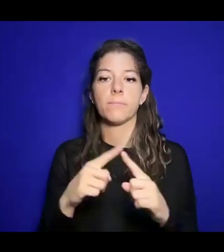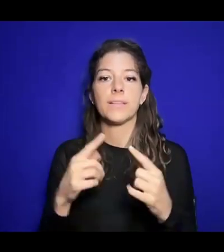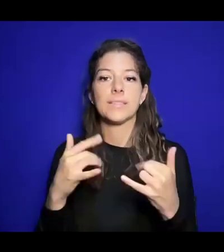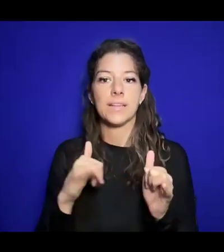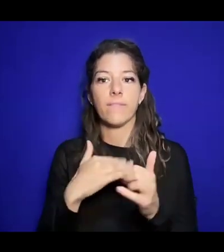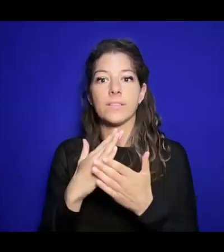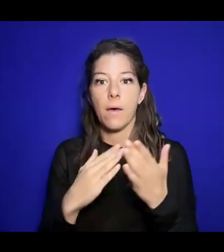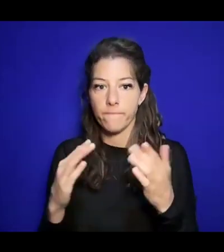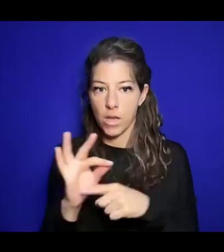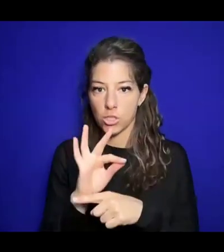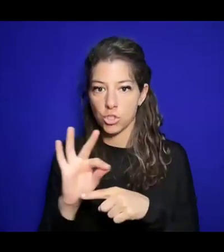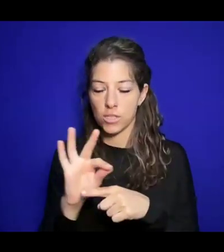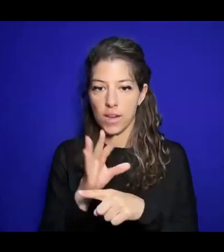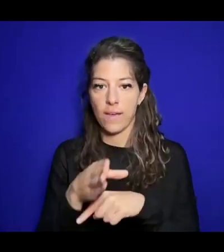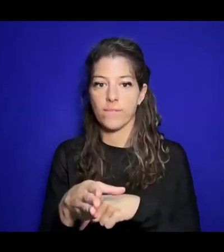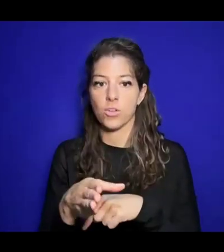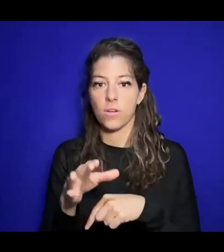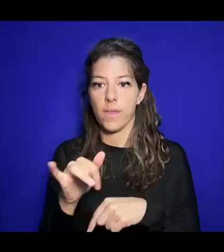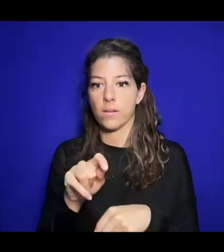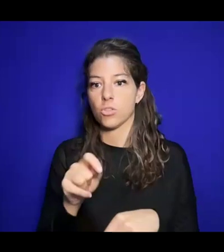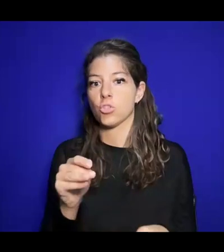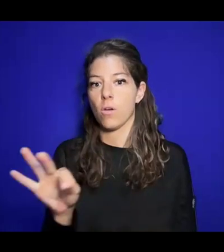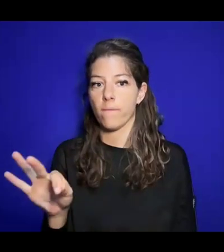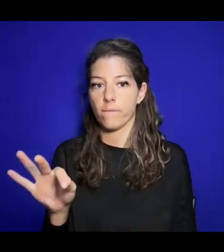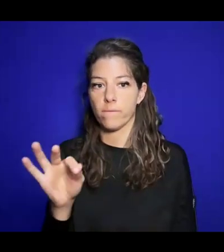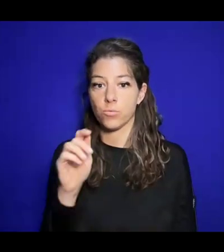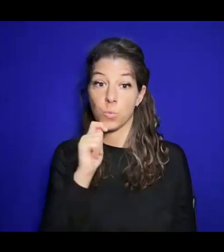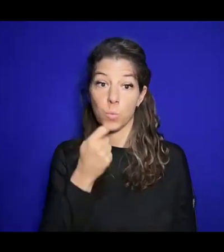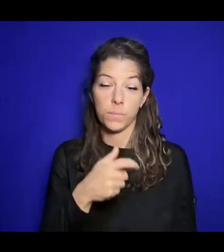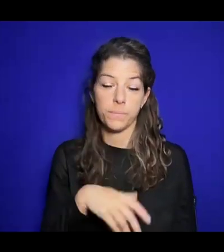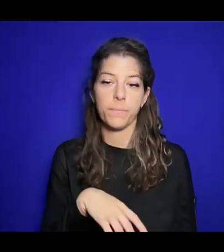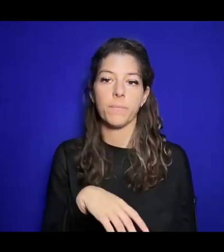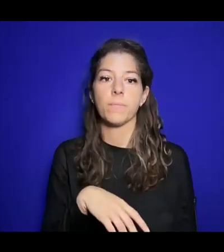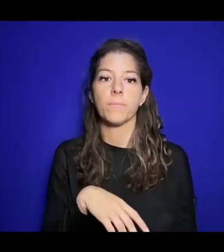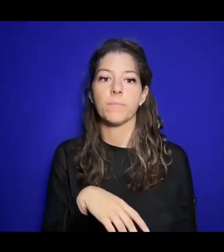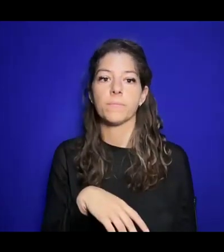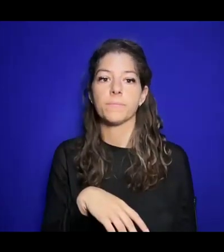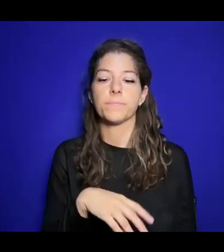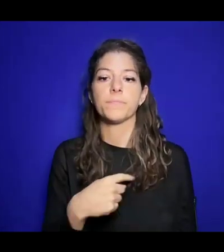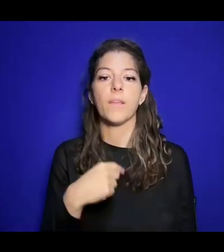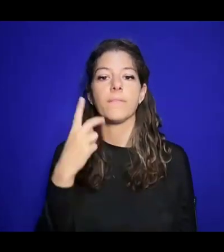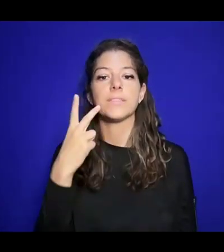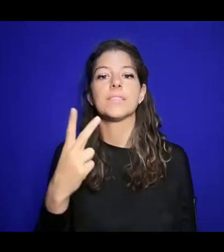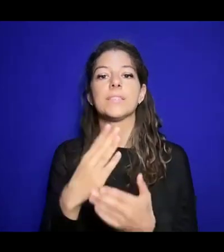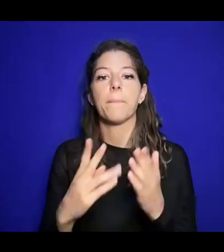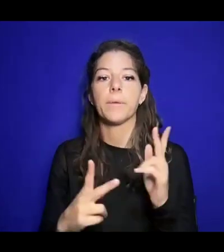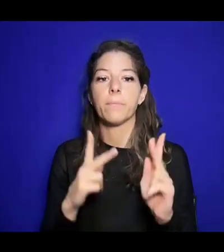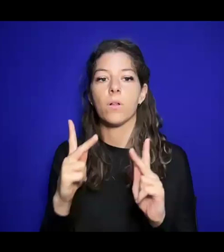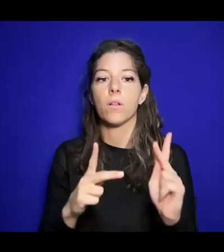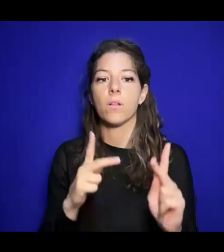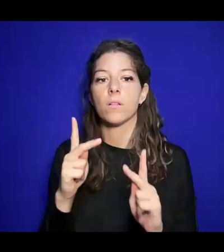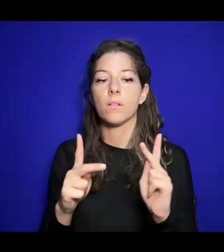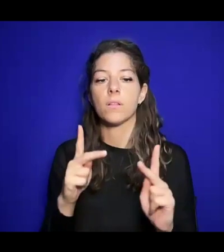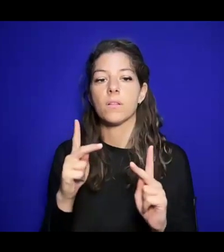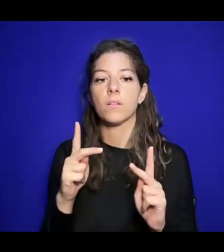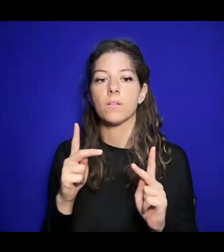have some function a little bit after the device turns off, which is kind of cool. I've seen some people